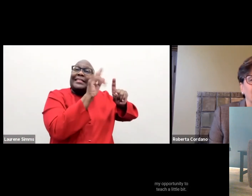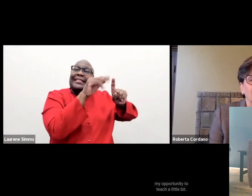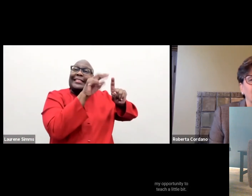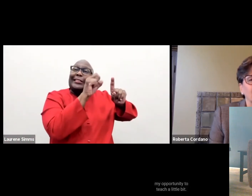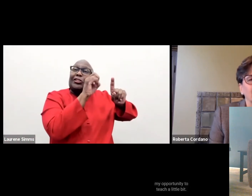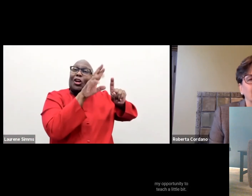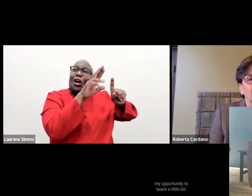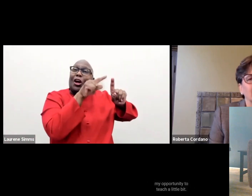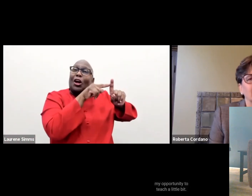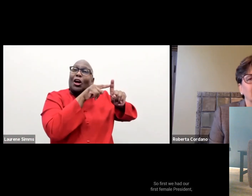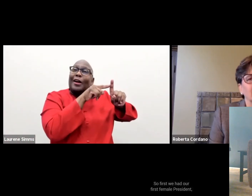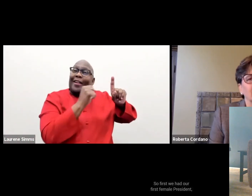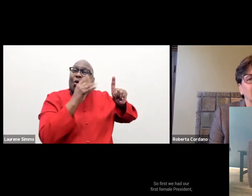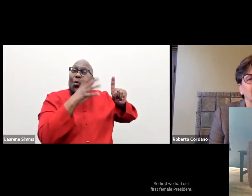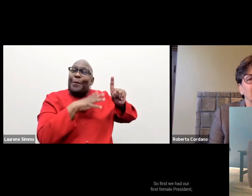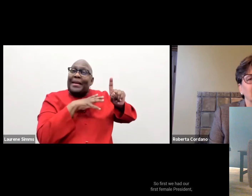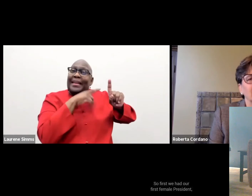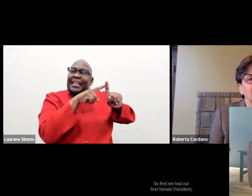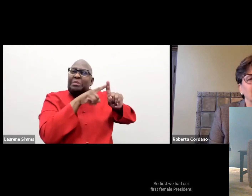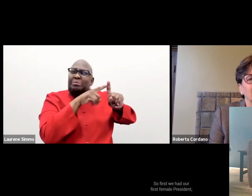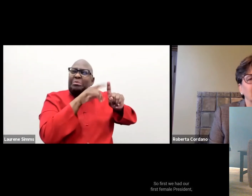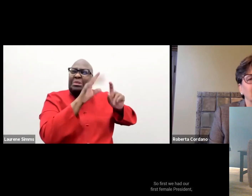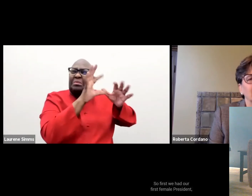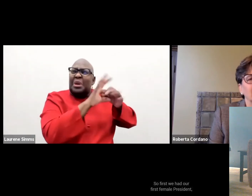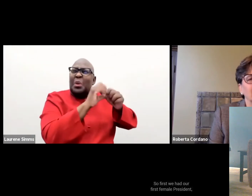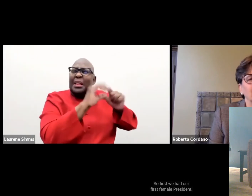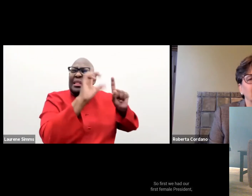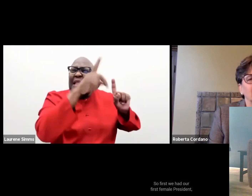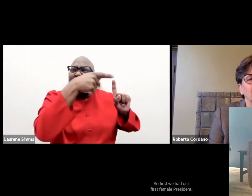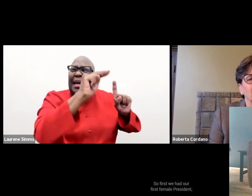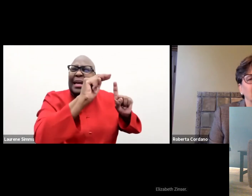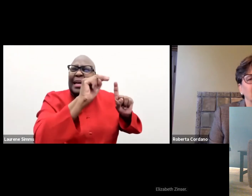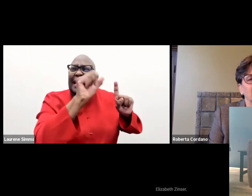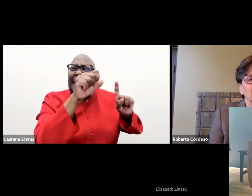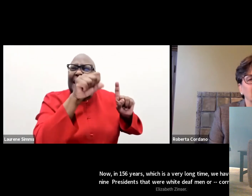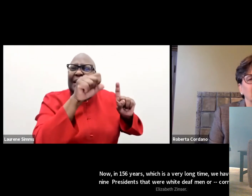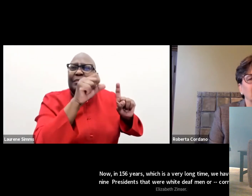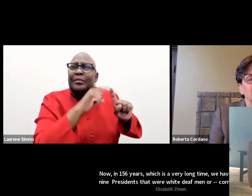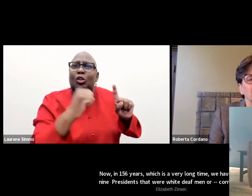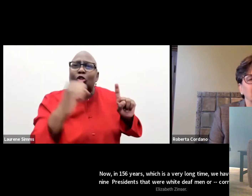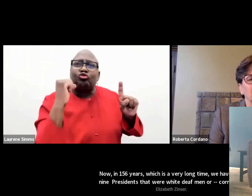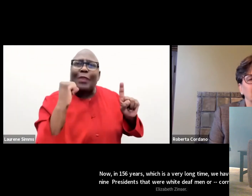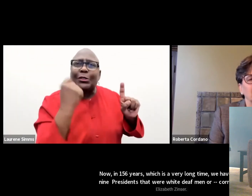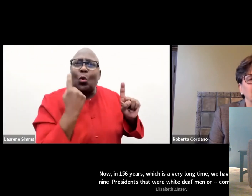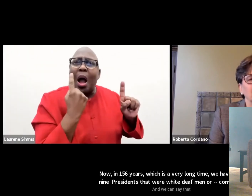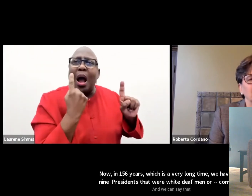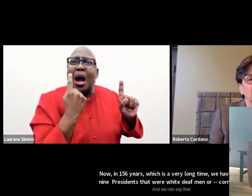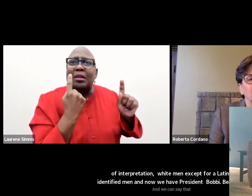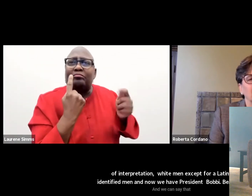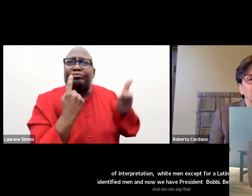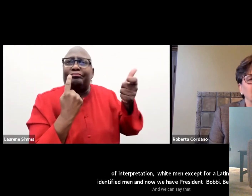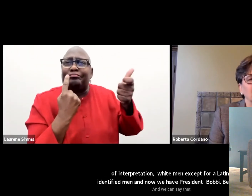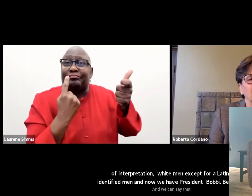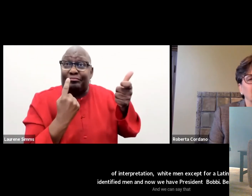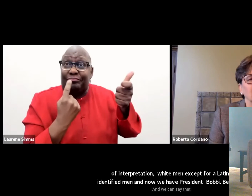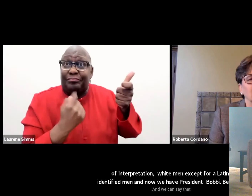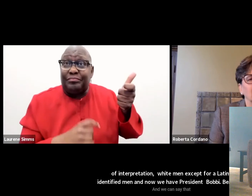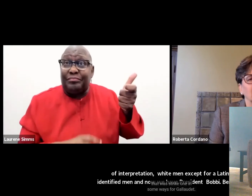the opportunity to teach a bit is important for me to set up the history and the background on this.